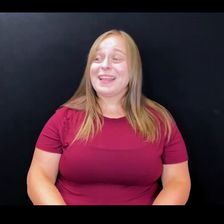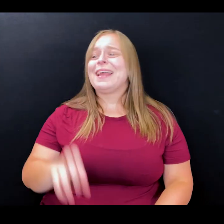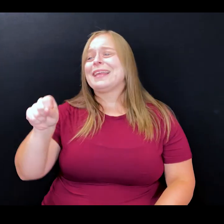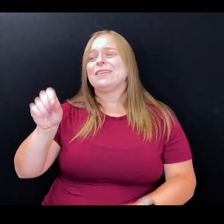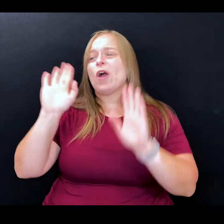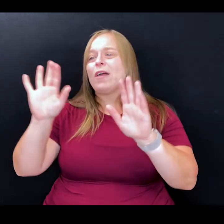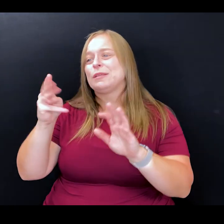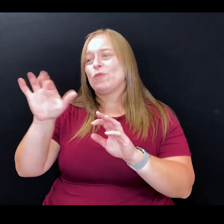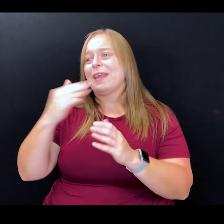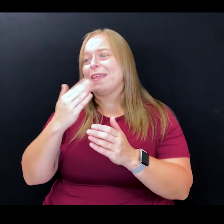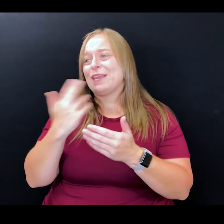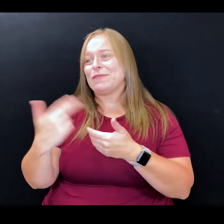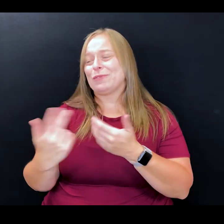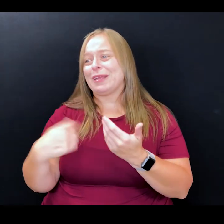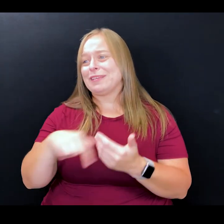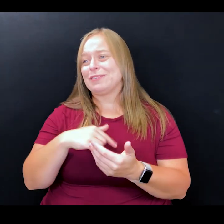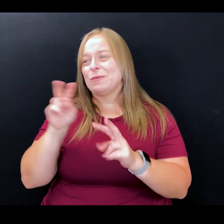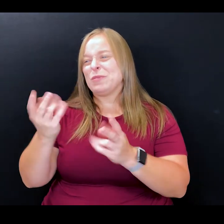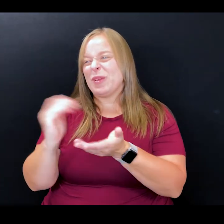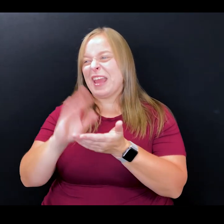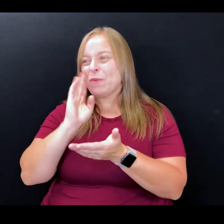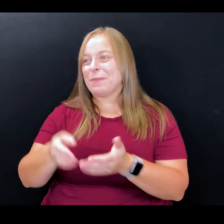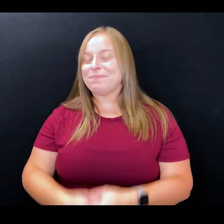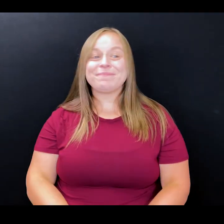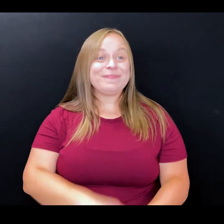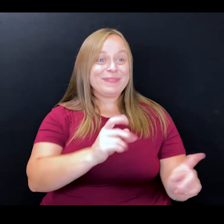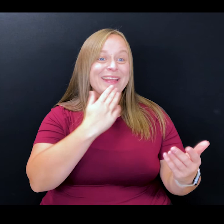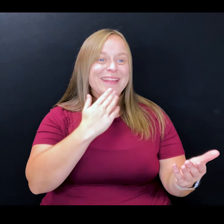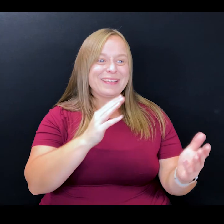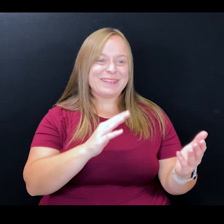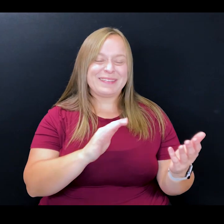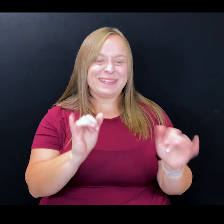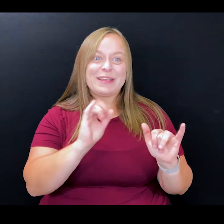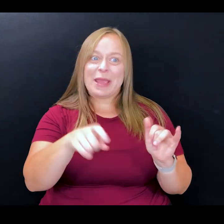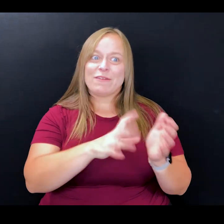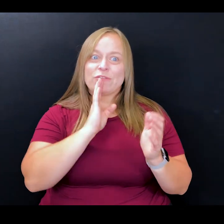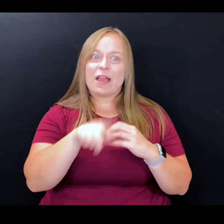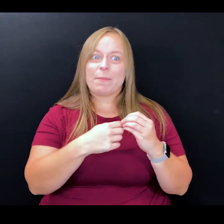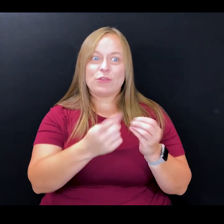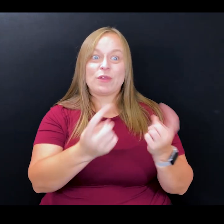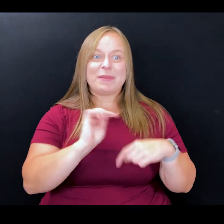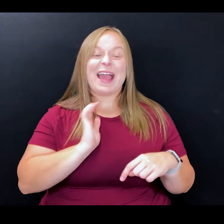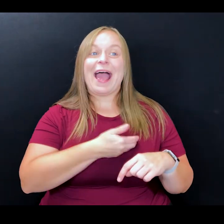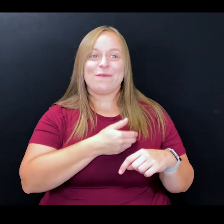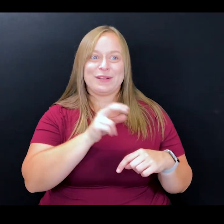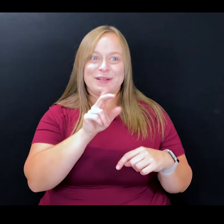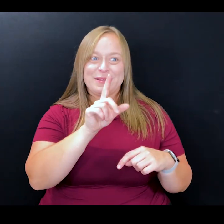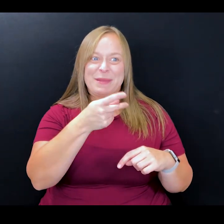was awesome, Maria. Thank you very much. We'll do this again. Okay, yeah. Well, yeah, we have to talk about you coming to our stations